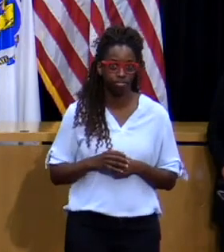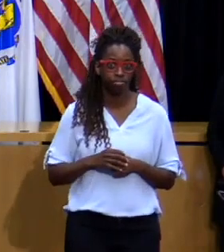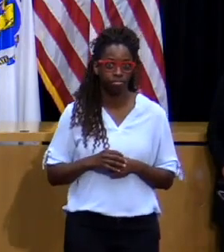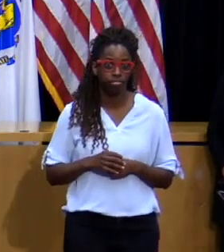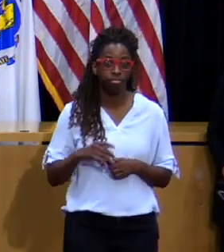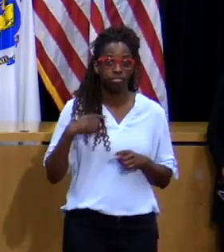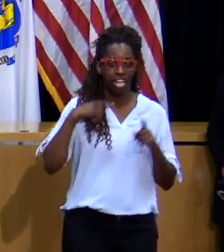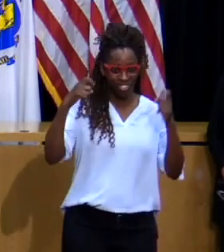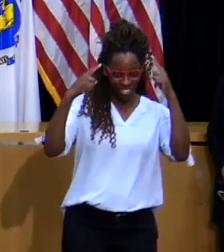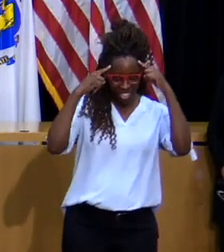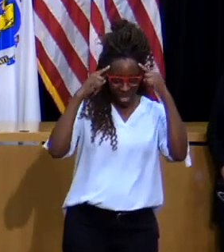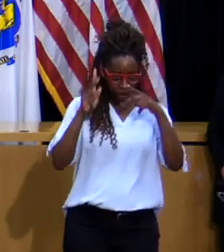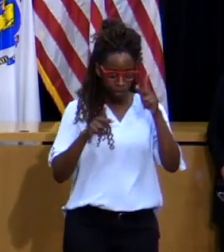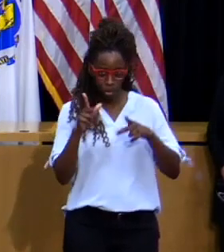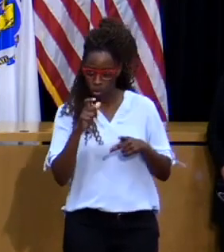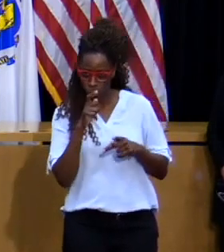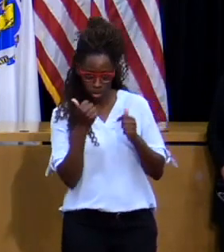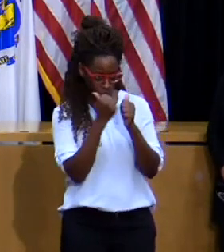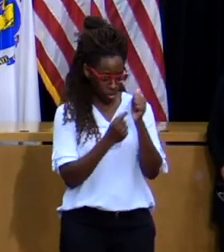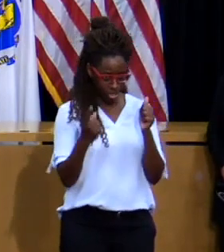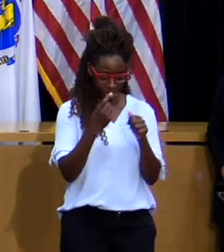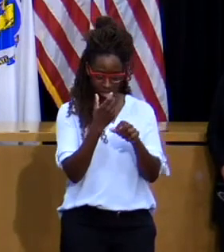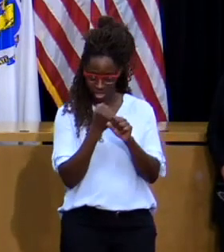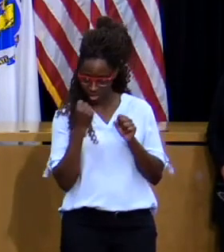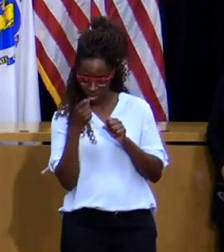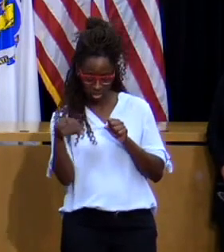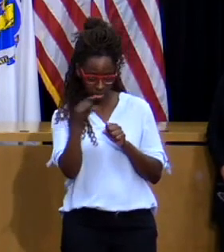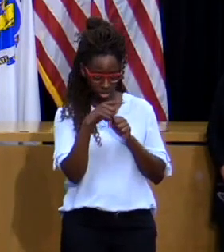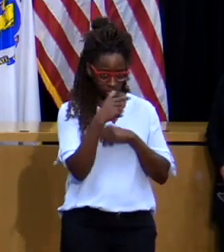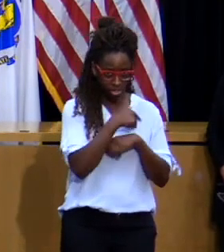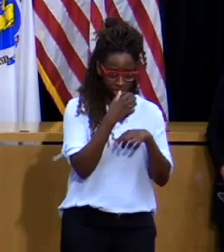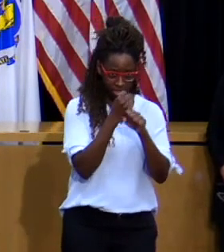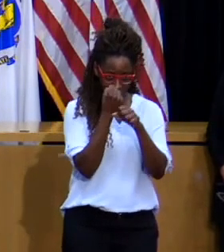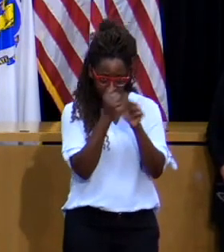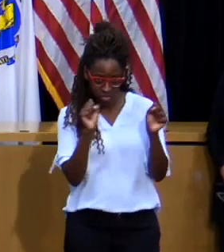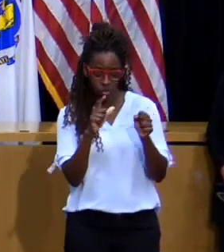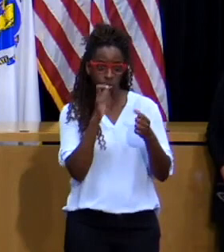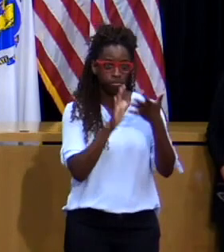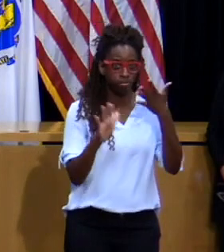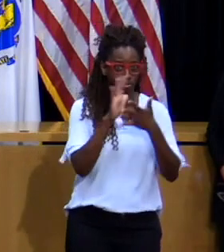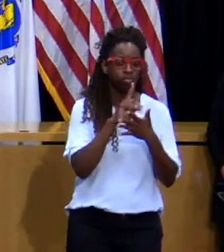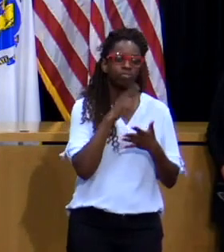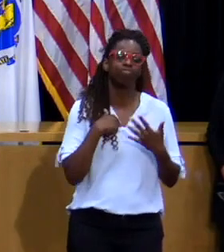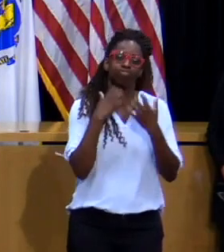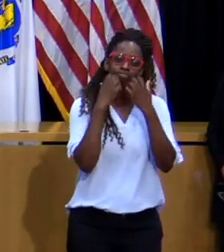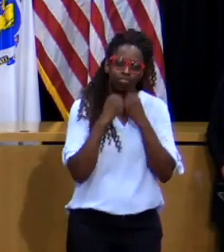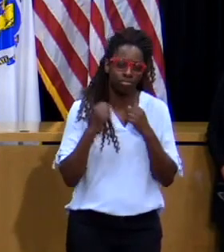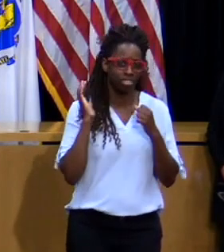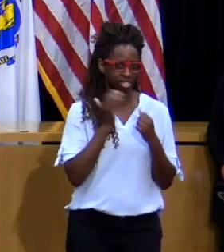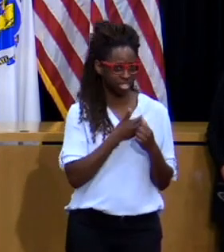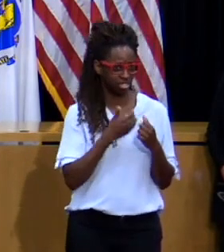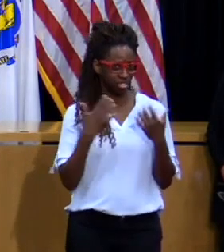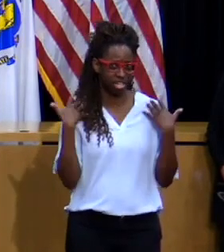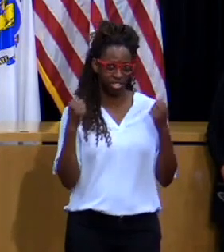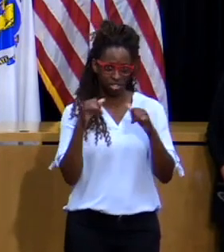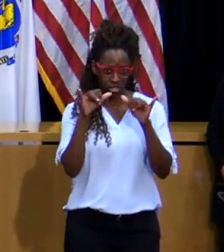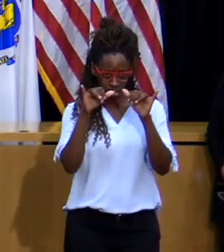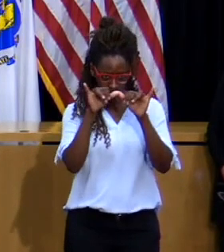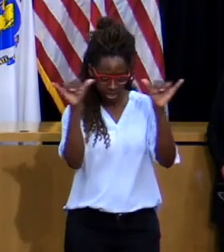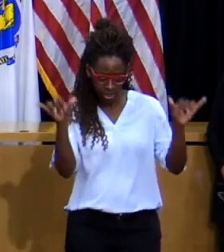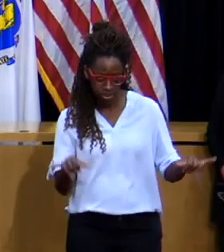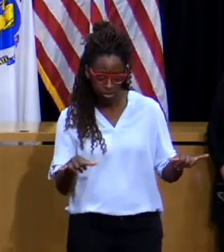life, addressing comorbidities, preserving our healthcare system in a lens of equity. And